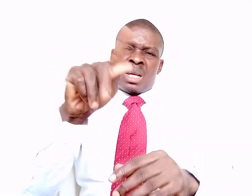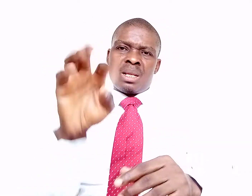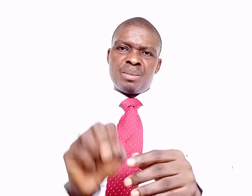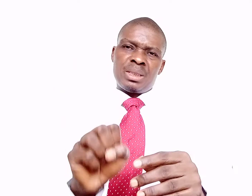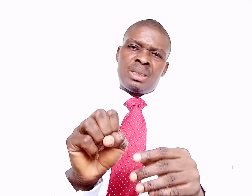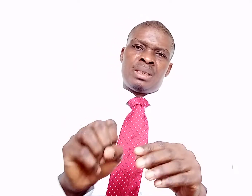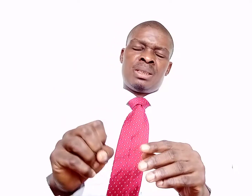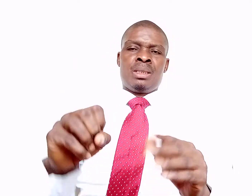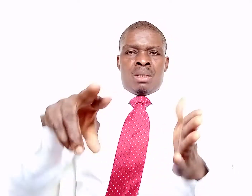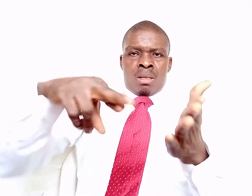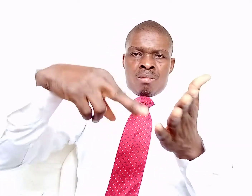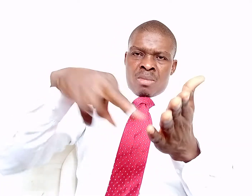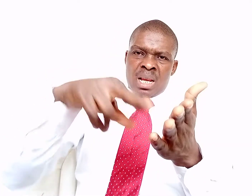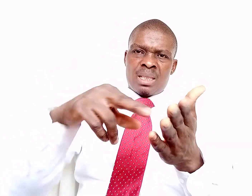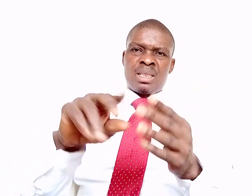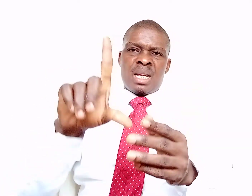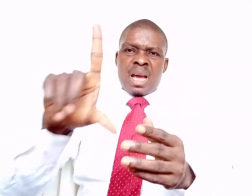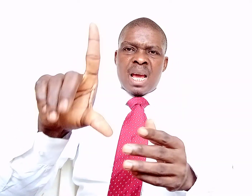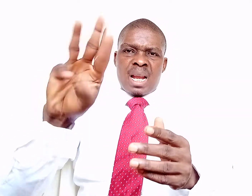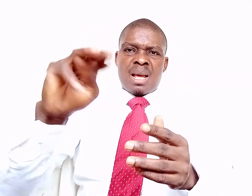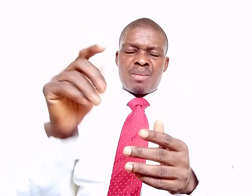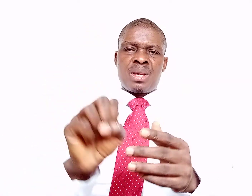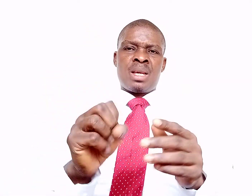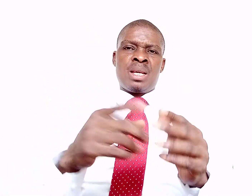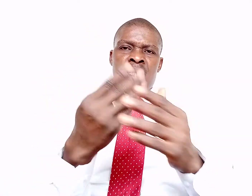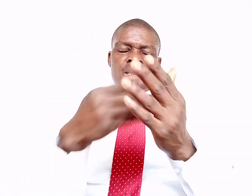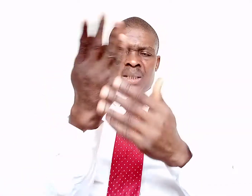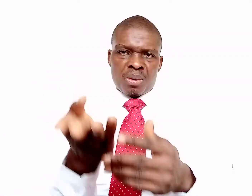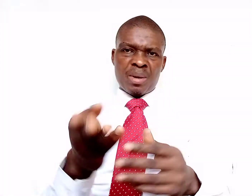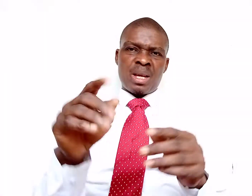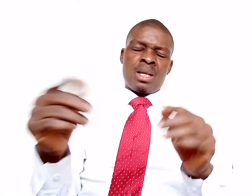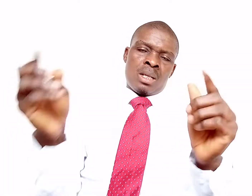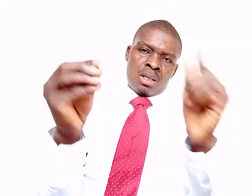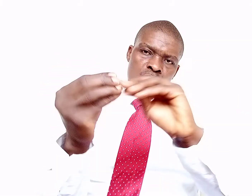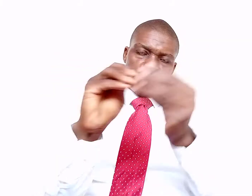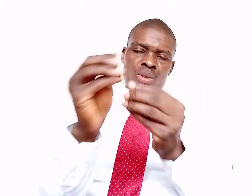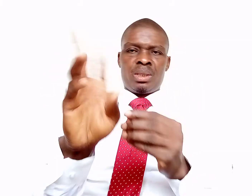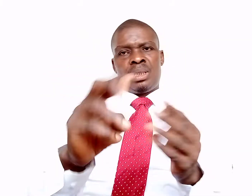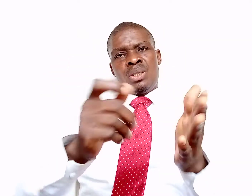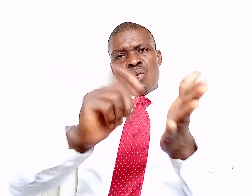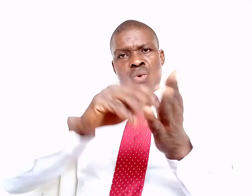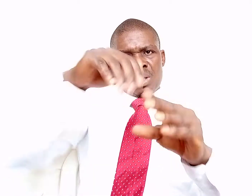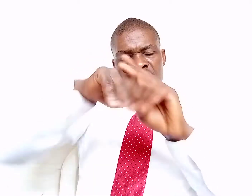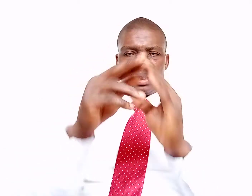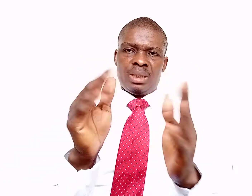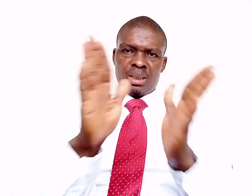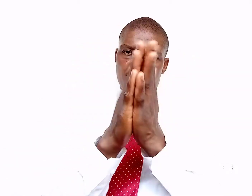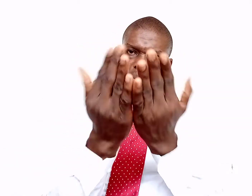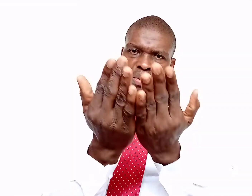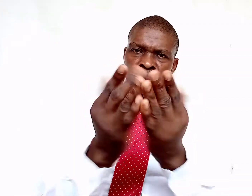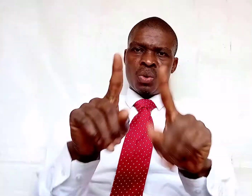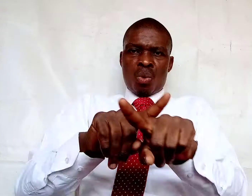references. MLA format recommends including citations in the text, but in a narrative